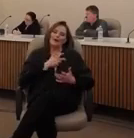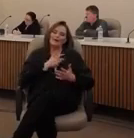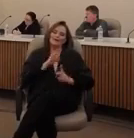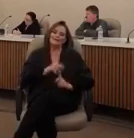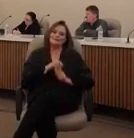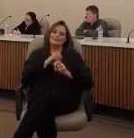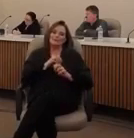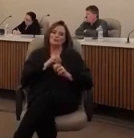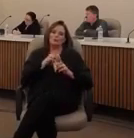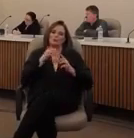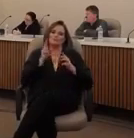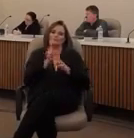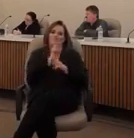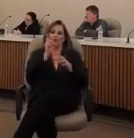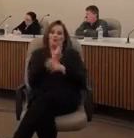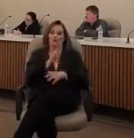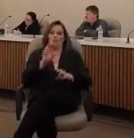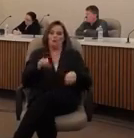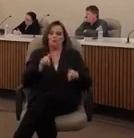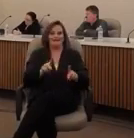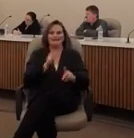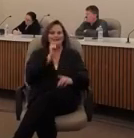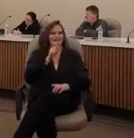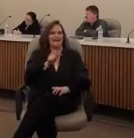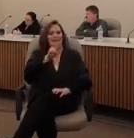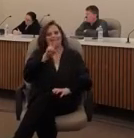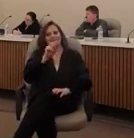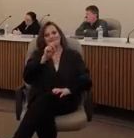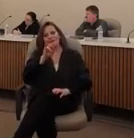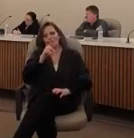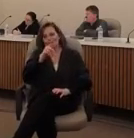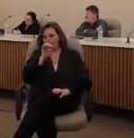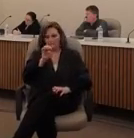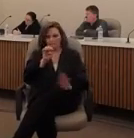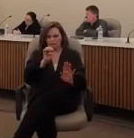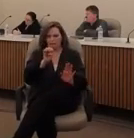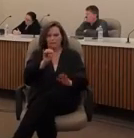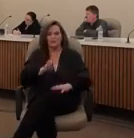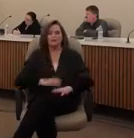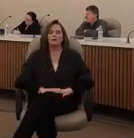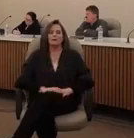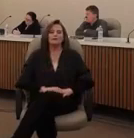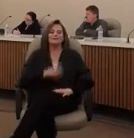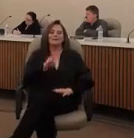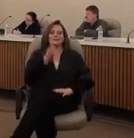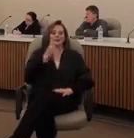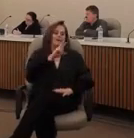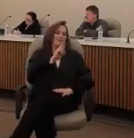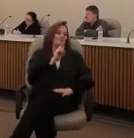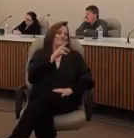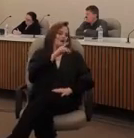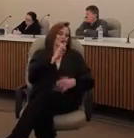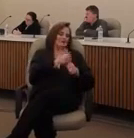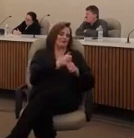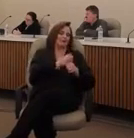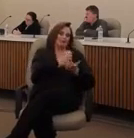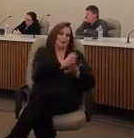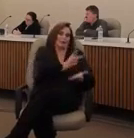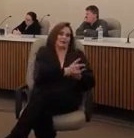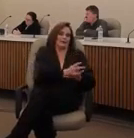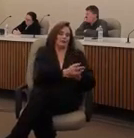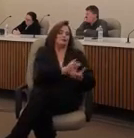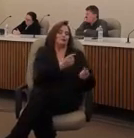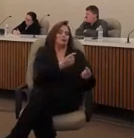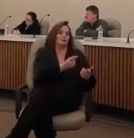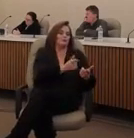not a variance, and just for benefit of the public or for anybody who isn't familiar, a variance is an authorization to do something that